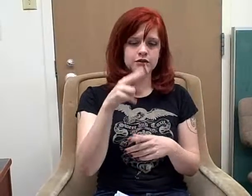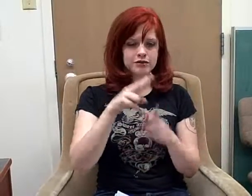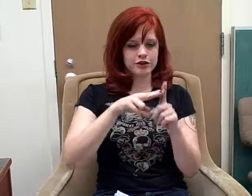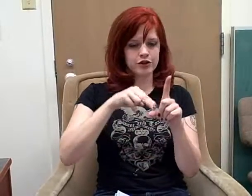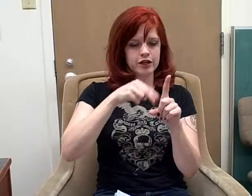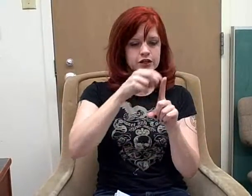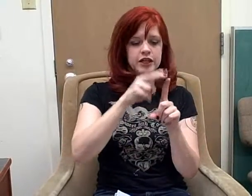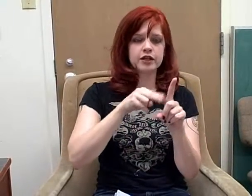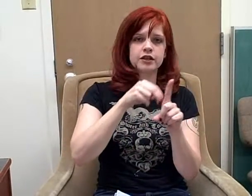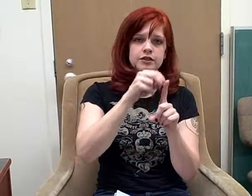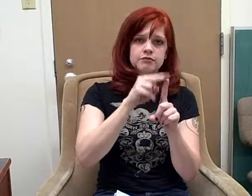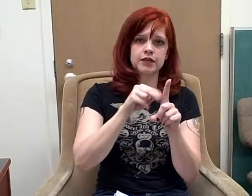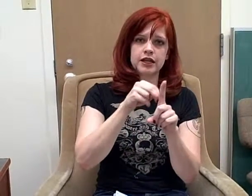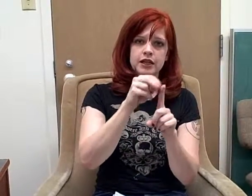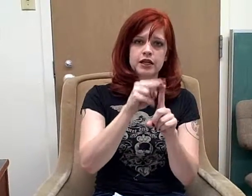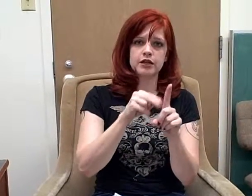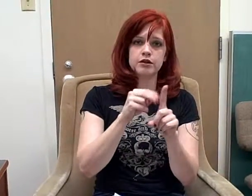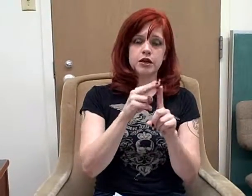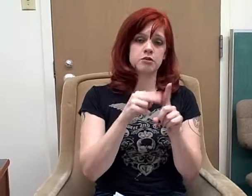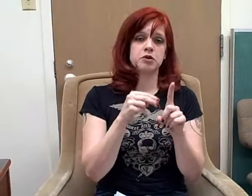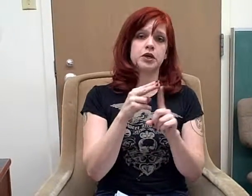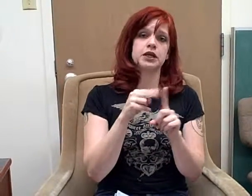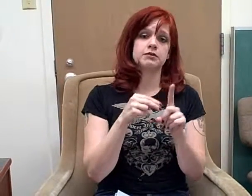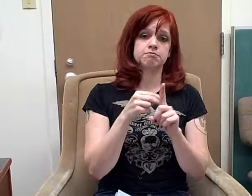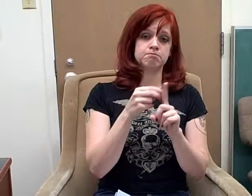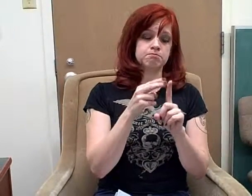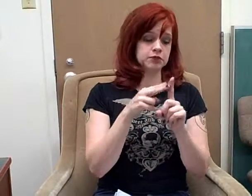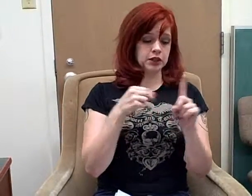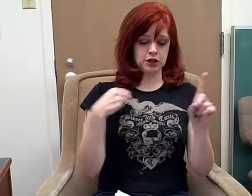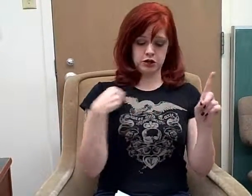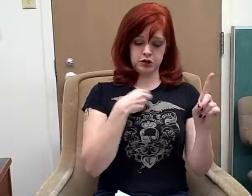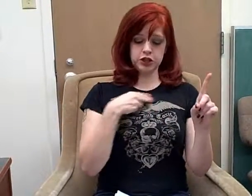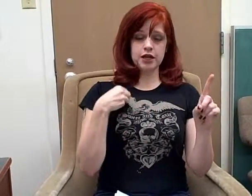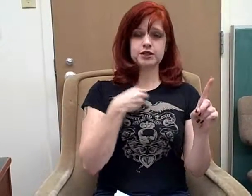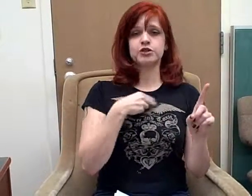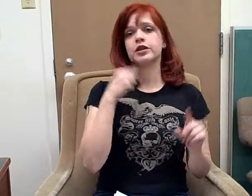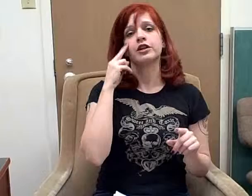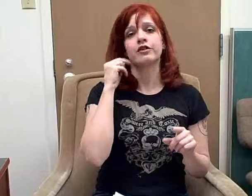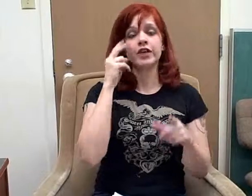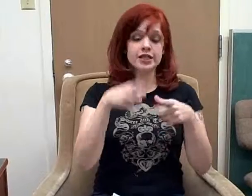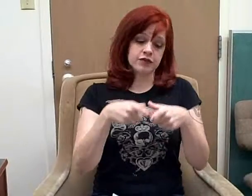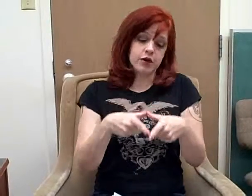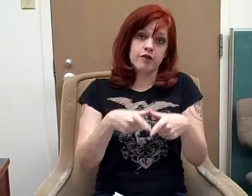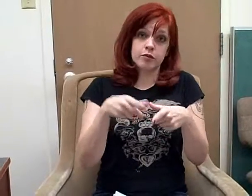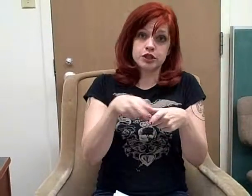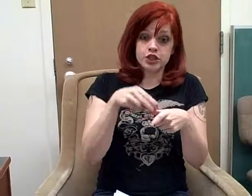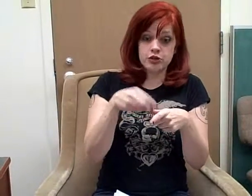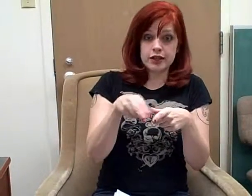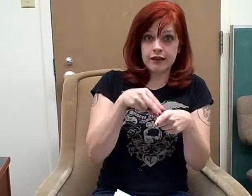and you can lick anything. You can lick your chest. You can lick your face. If you have a pussy, you can lick